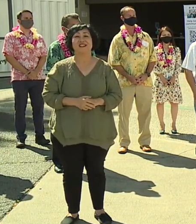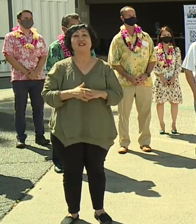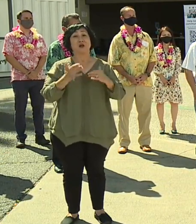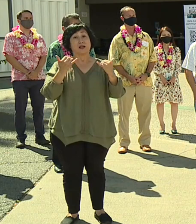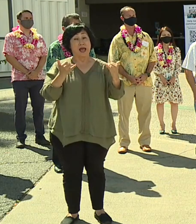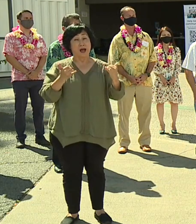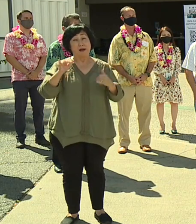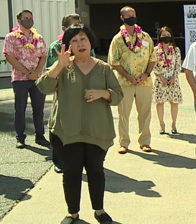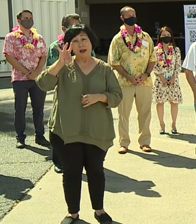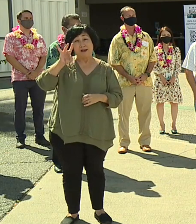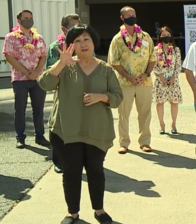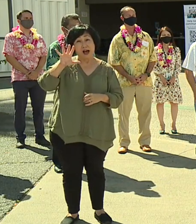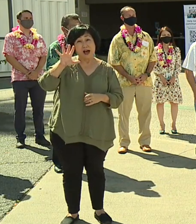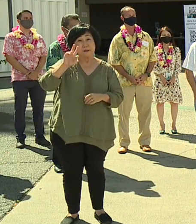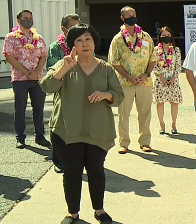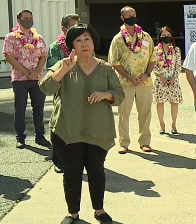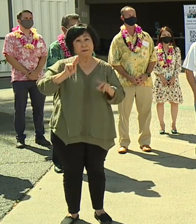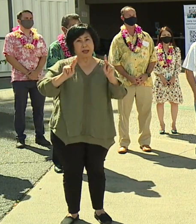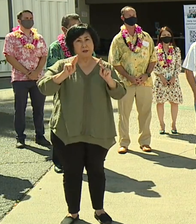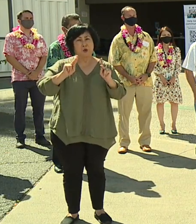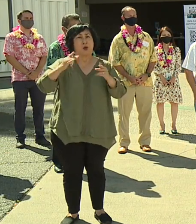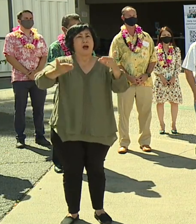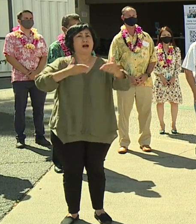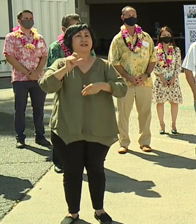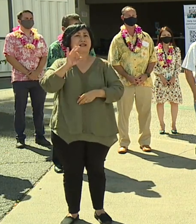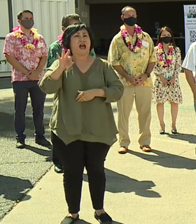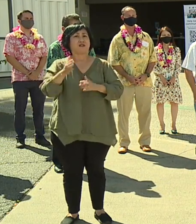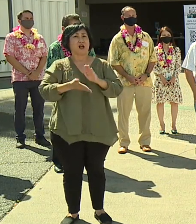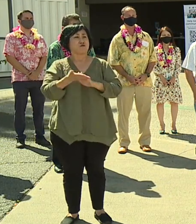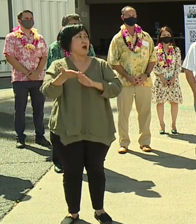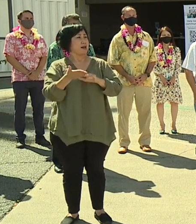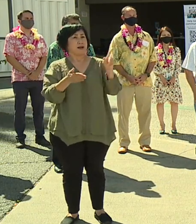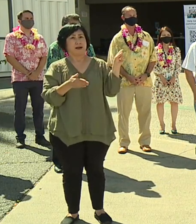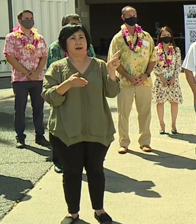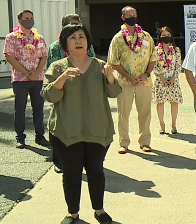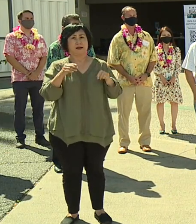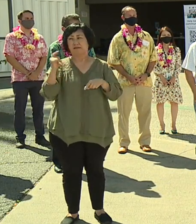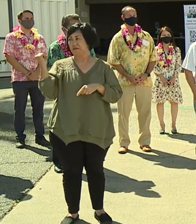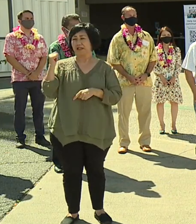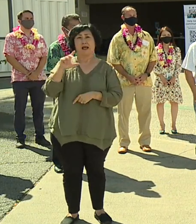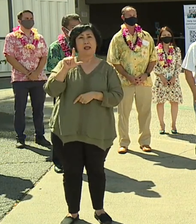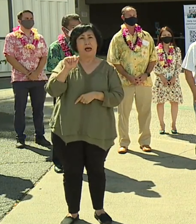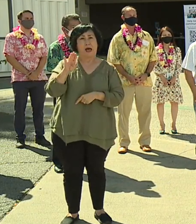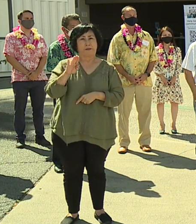right now, 85 people have been hired to help run this mobile lab,